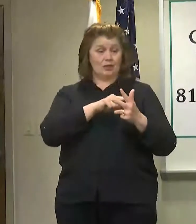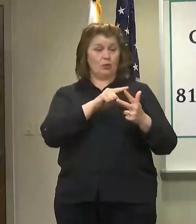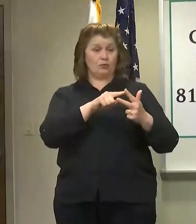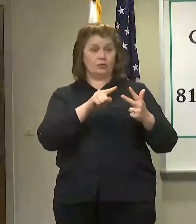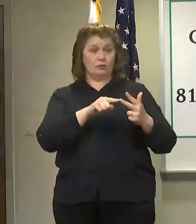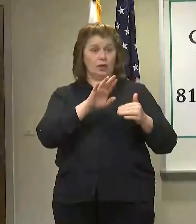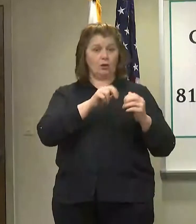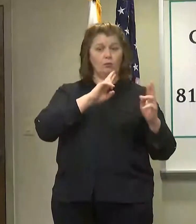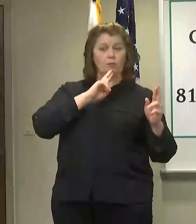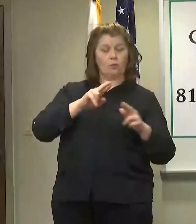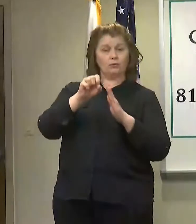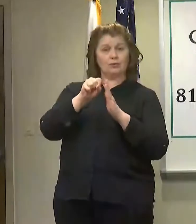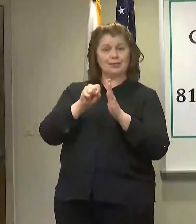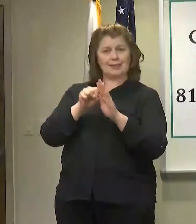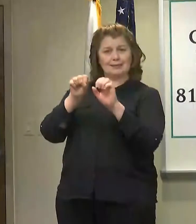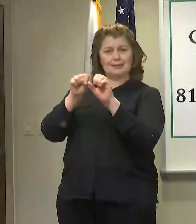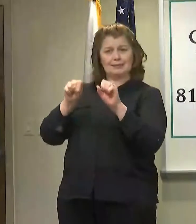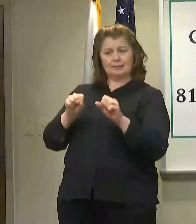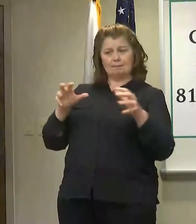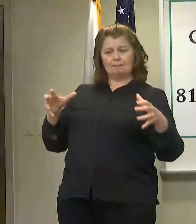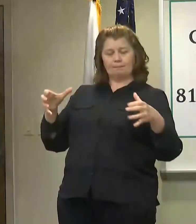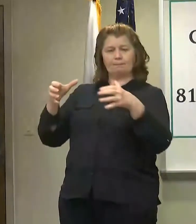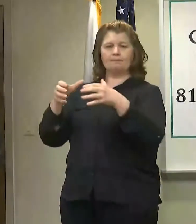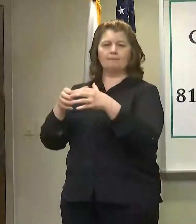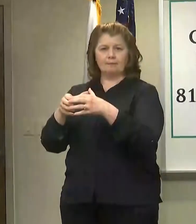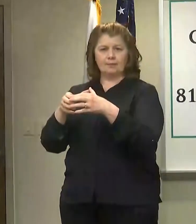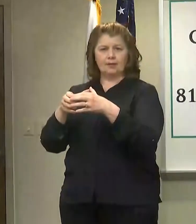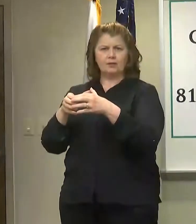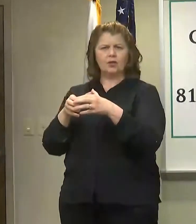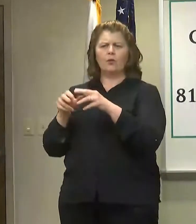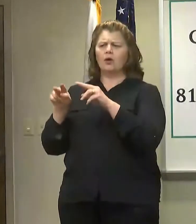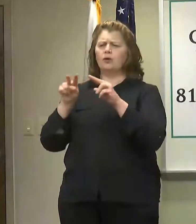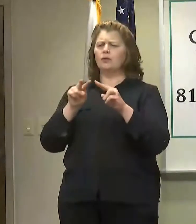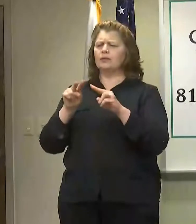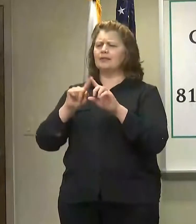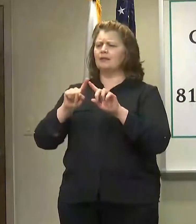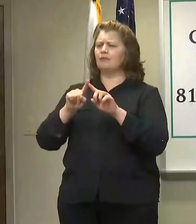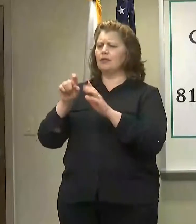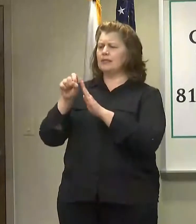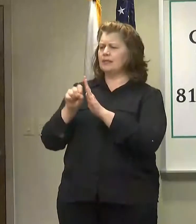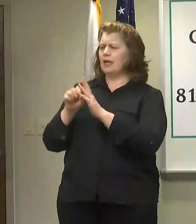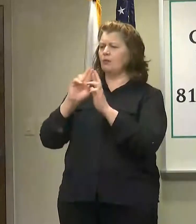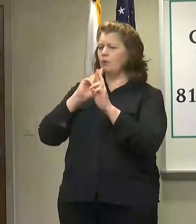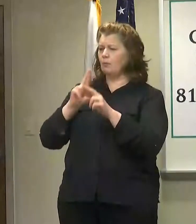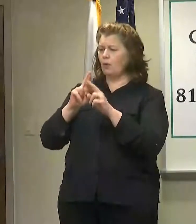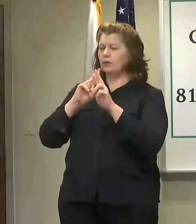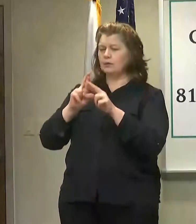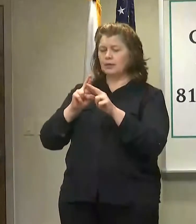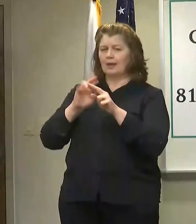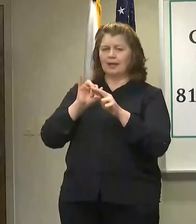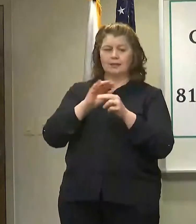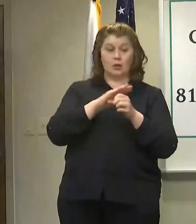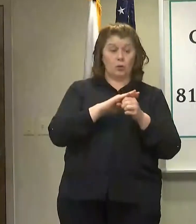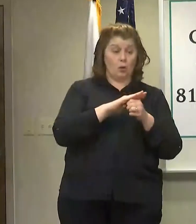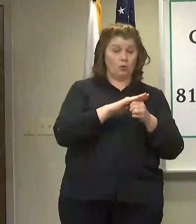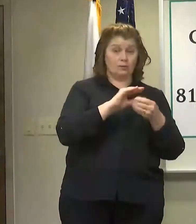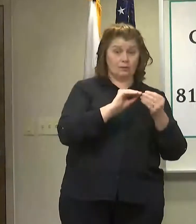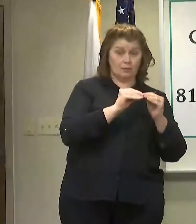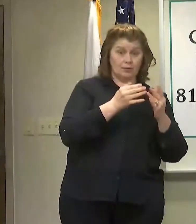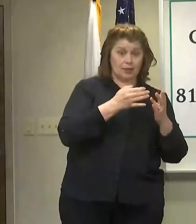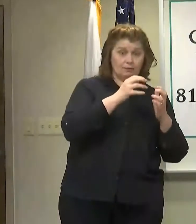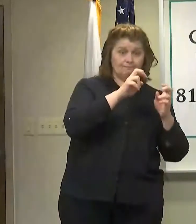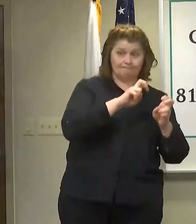the statewide system. So when you're looking at different state reports, it's all of our local data rolling up into these systems.